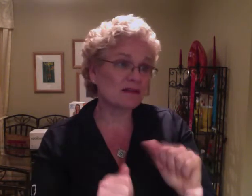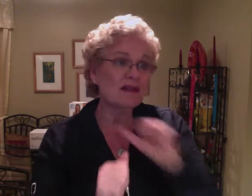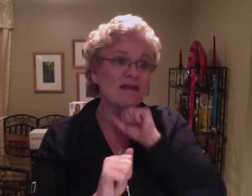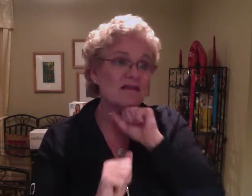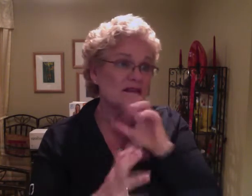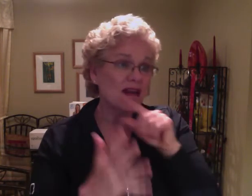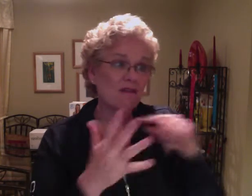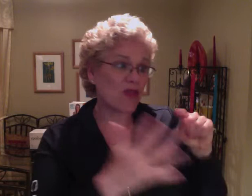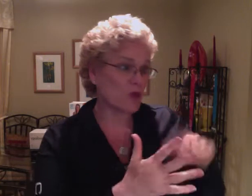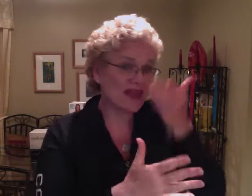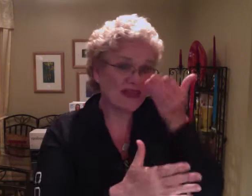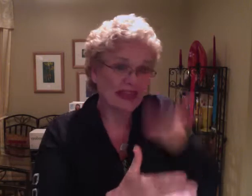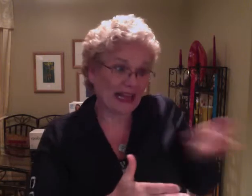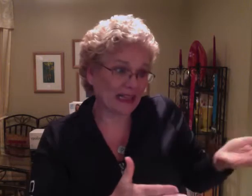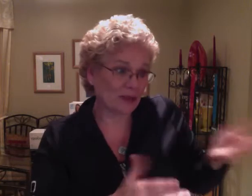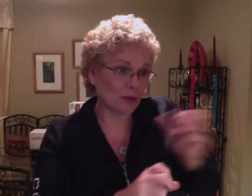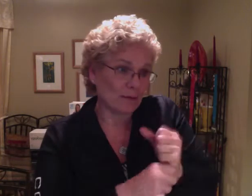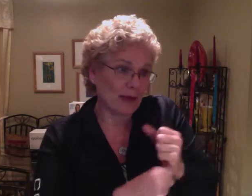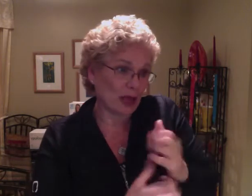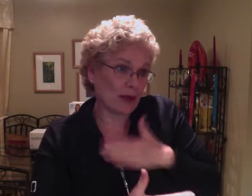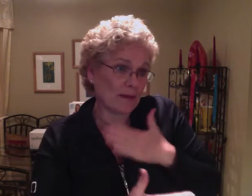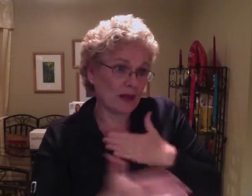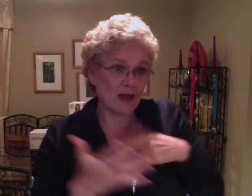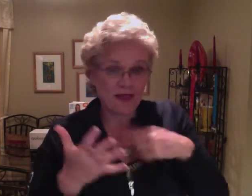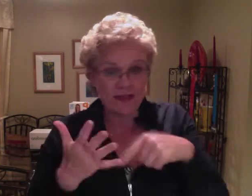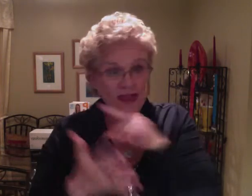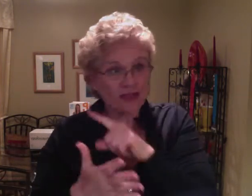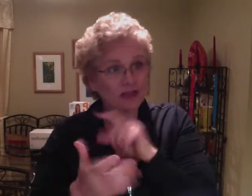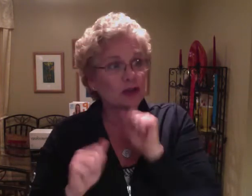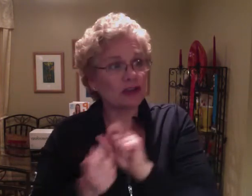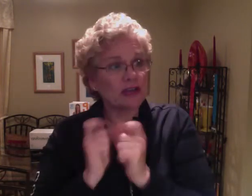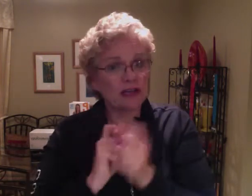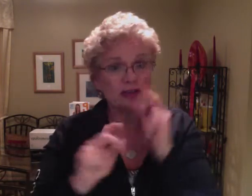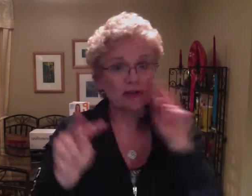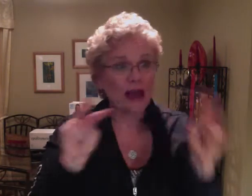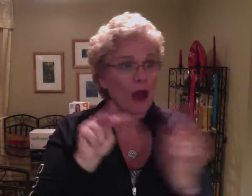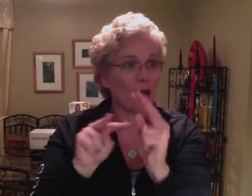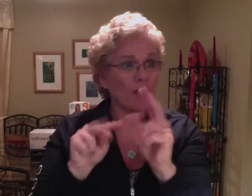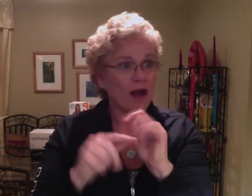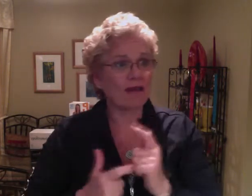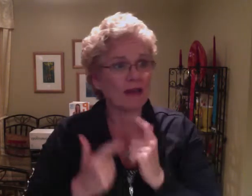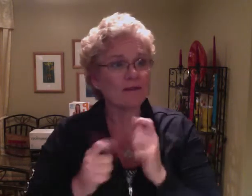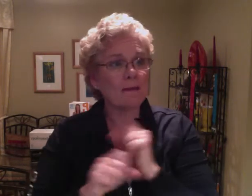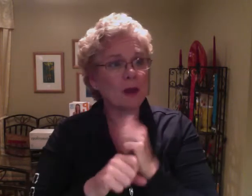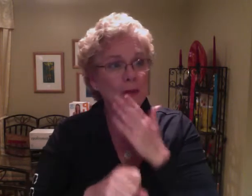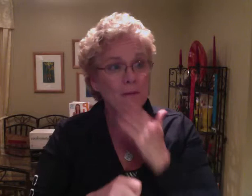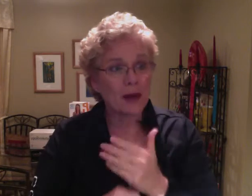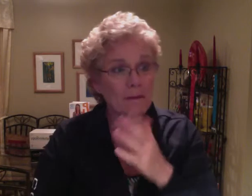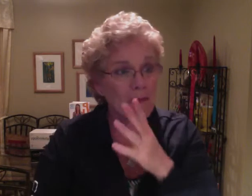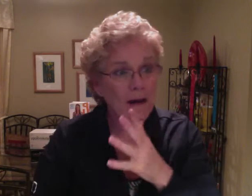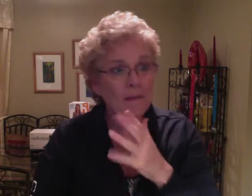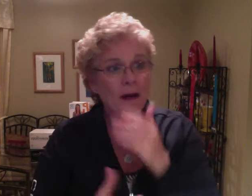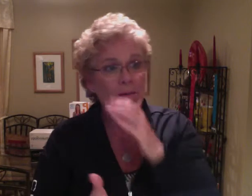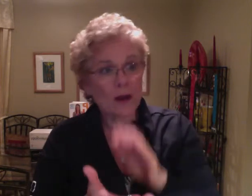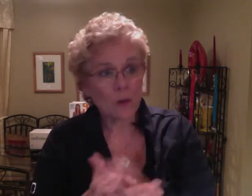happy. This could possibly change your outlook on life. Make you a better mom, a better wife, a better husband. You can be better actually at every